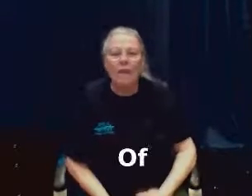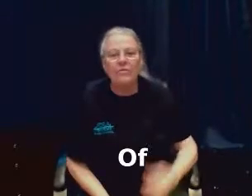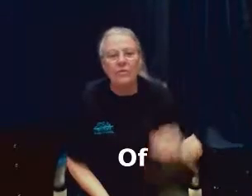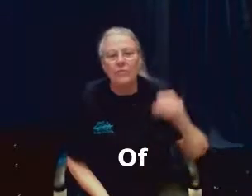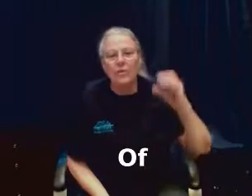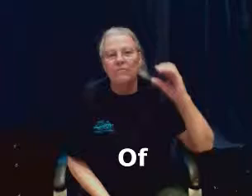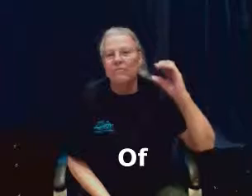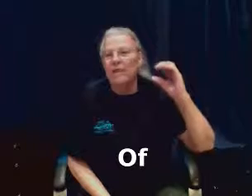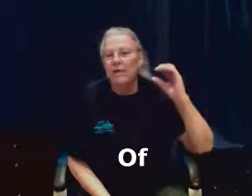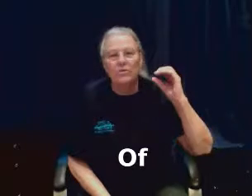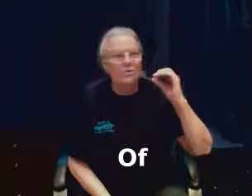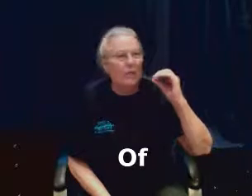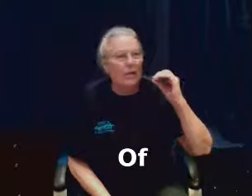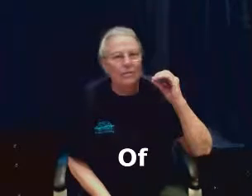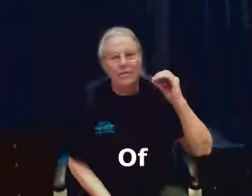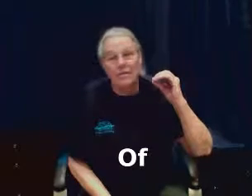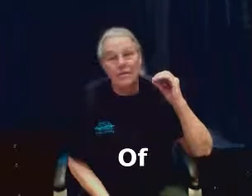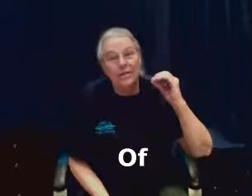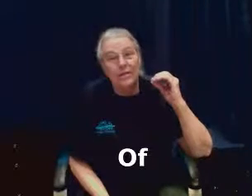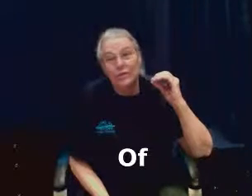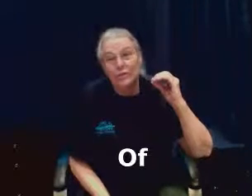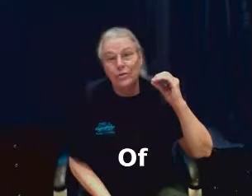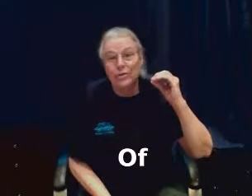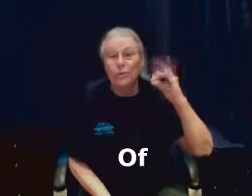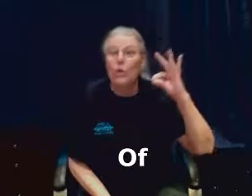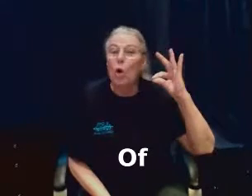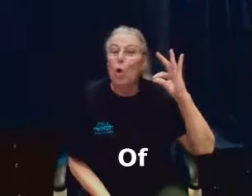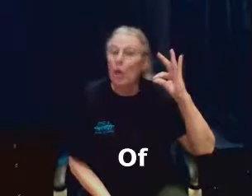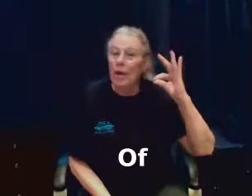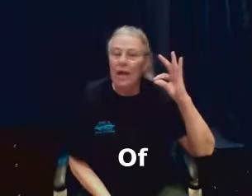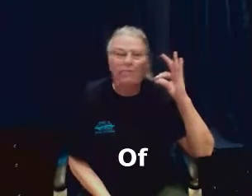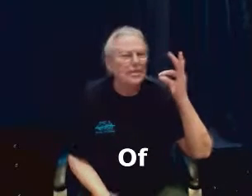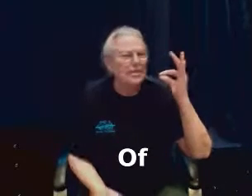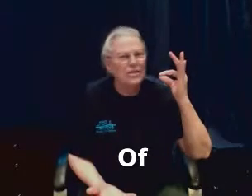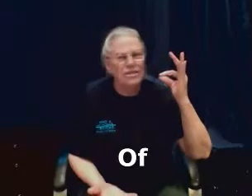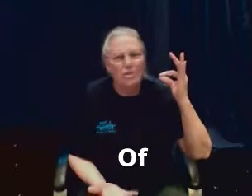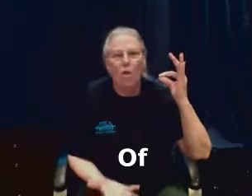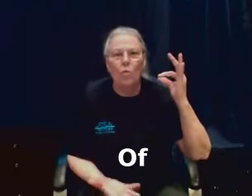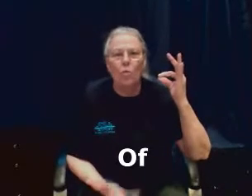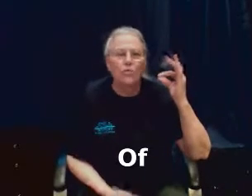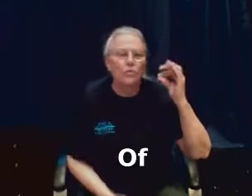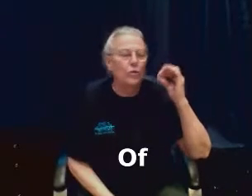Of, finger spell, there's nothing else you can do. O-F, it's a small word, so you